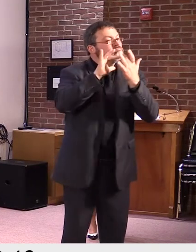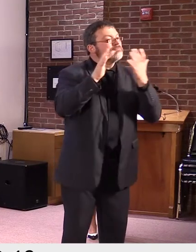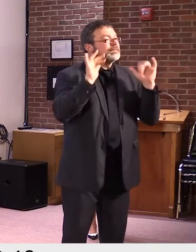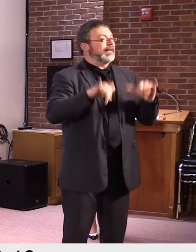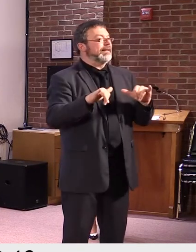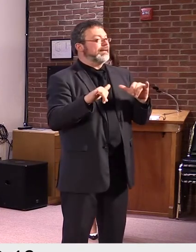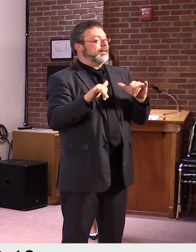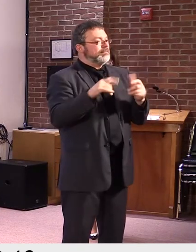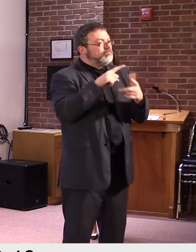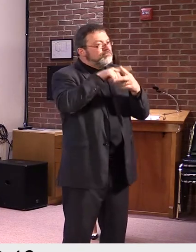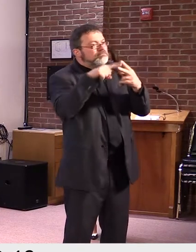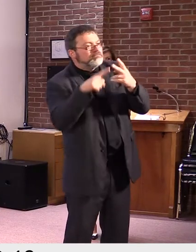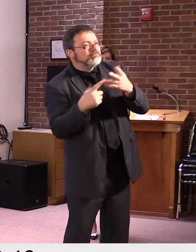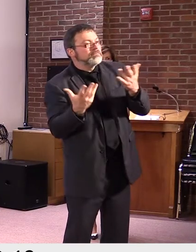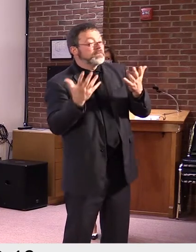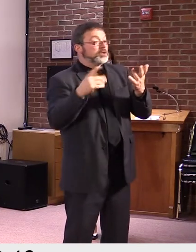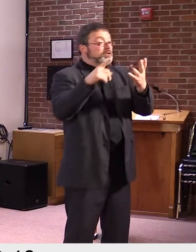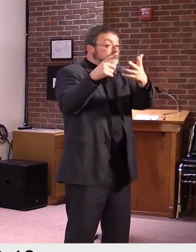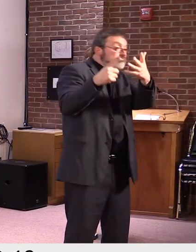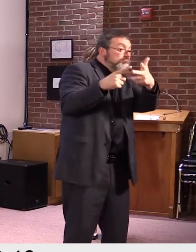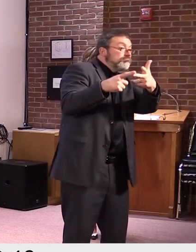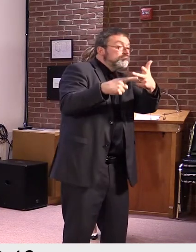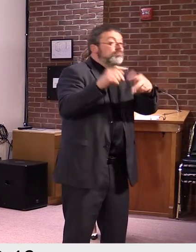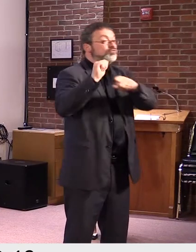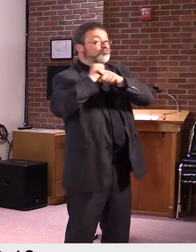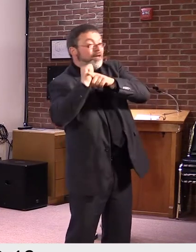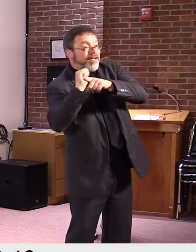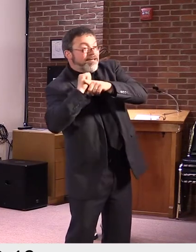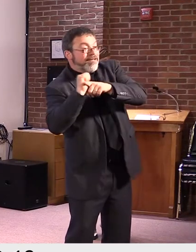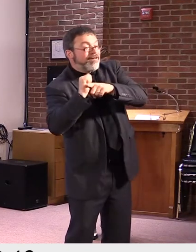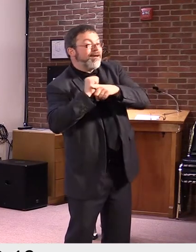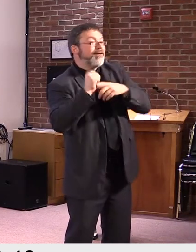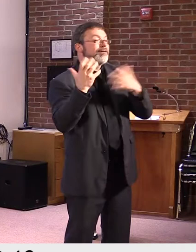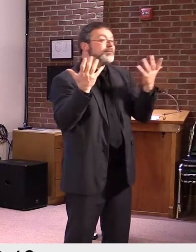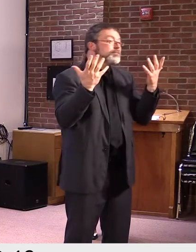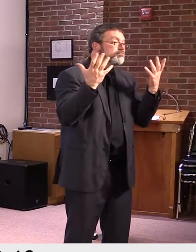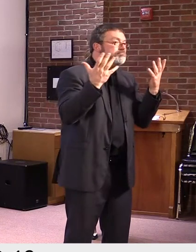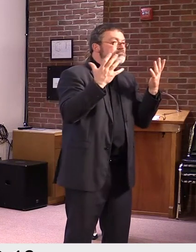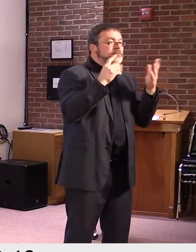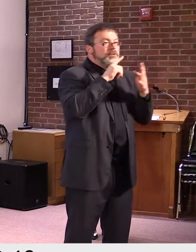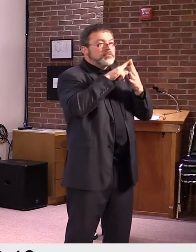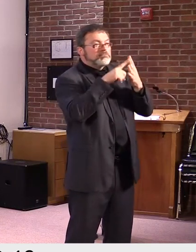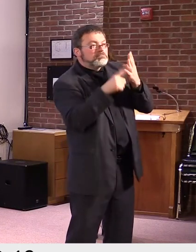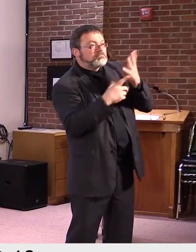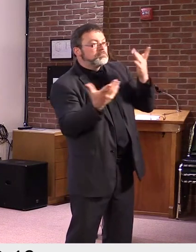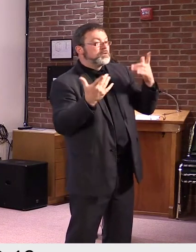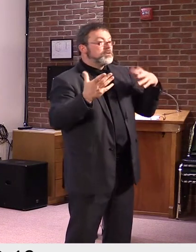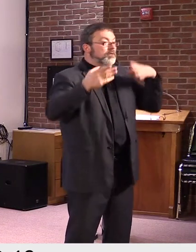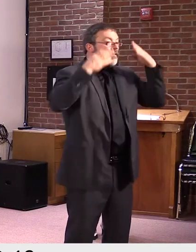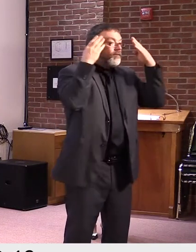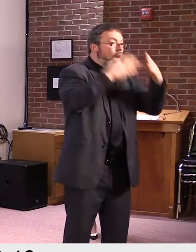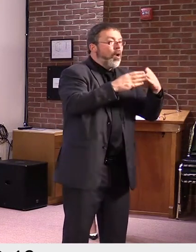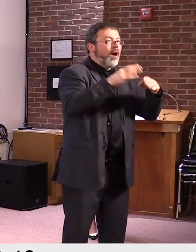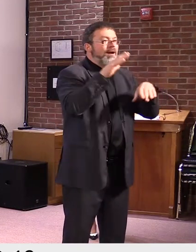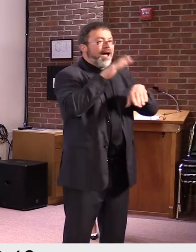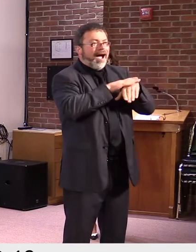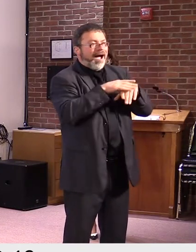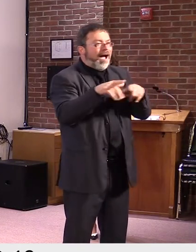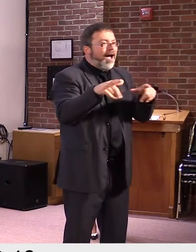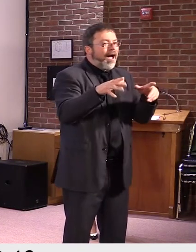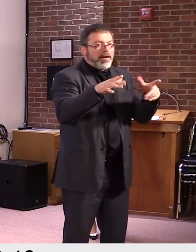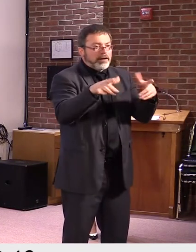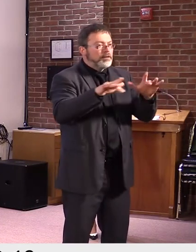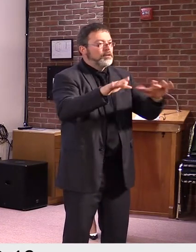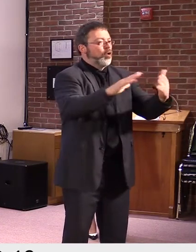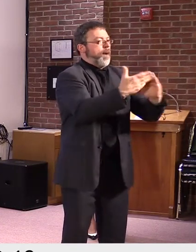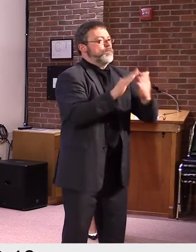police officers. I was talking earlier today as we were doing a COVID briefing around some of the strategies that we were using 10 or 12